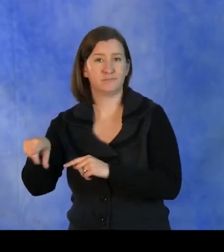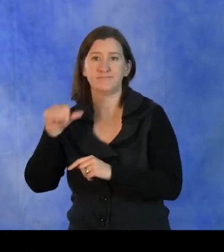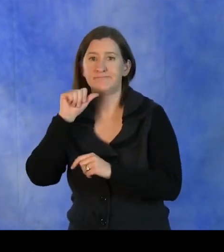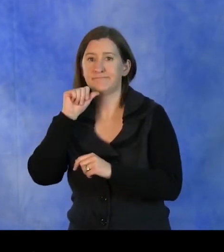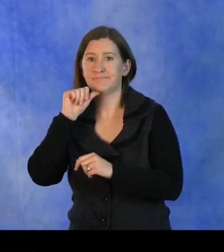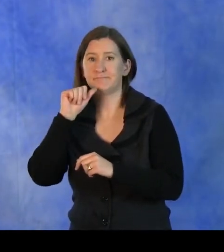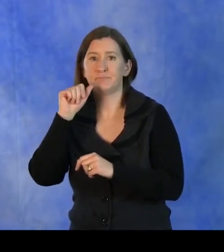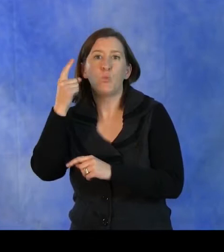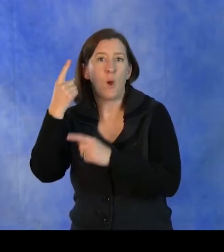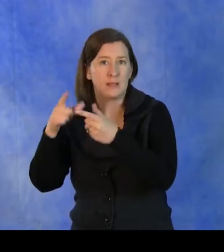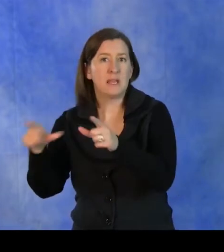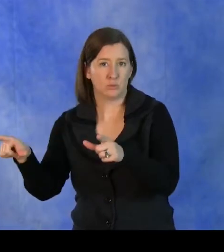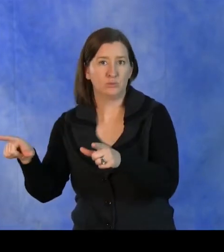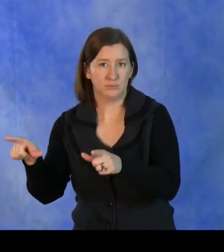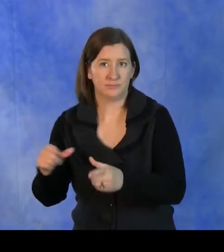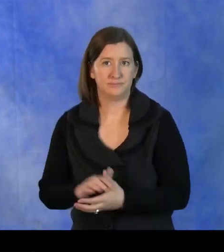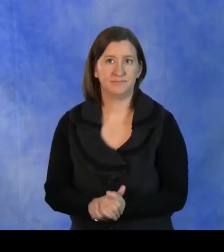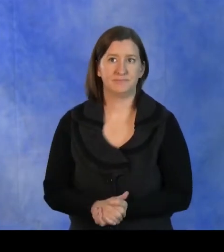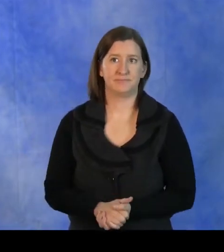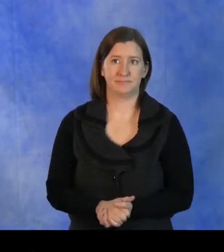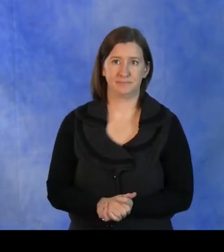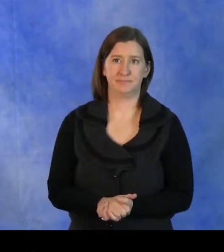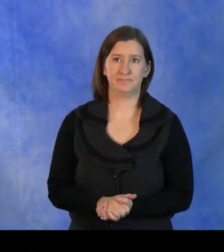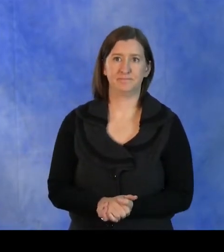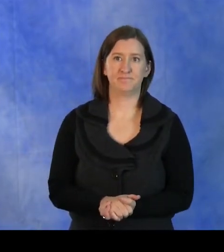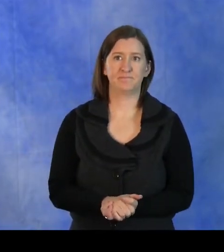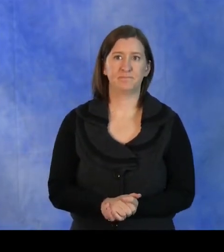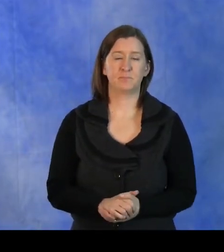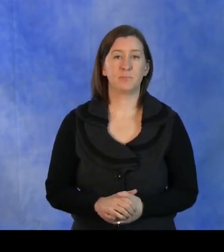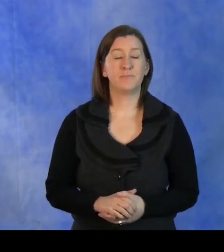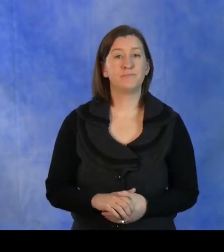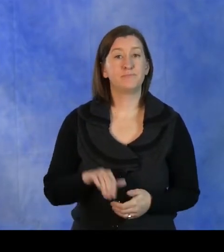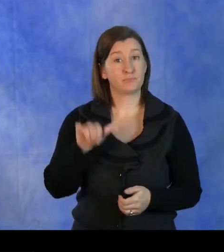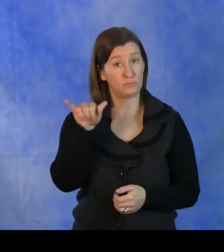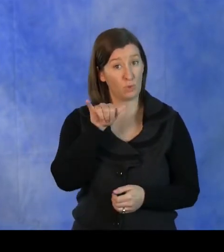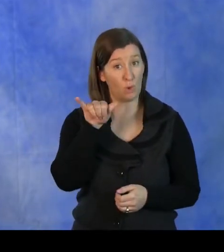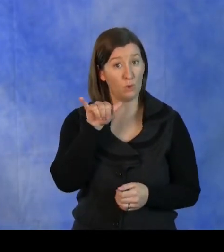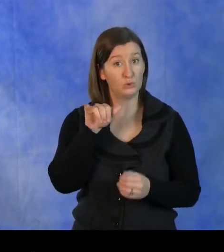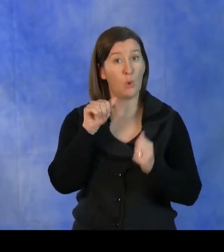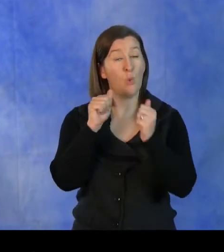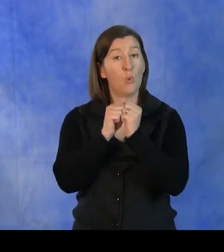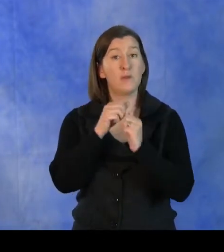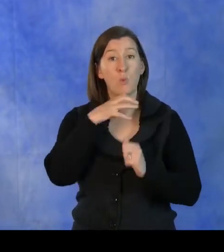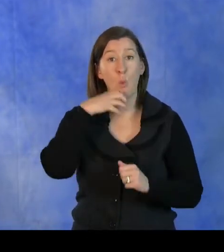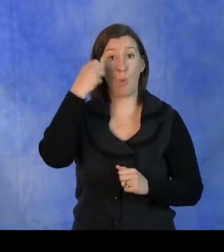compared to toddlers that had one language.